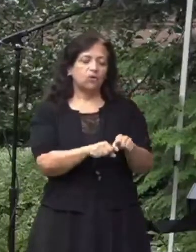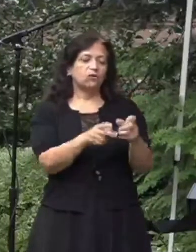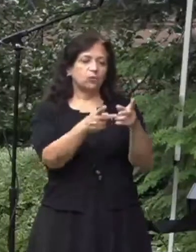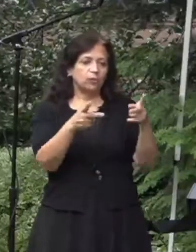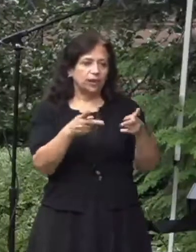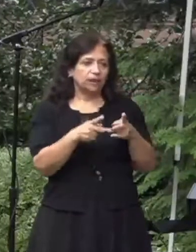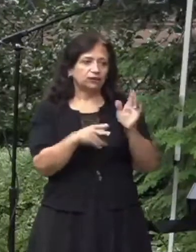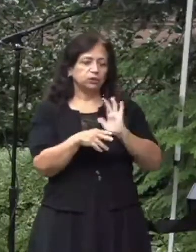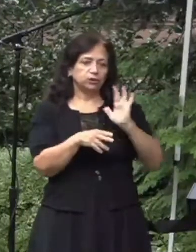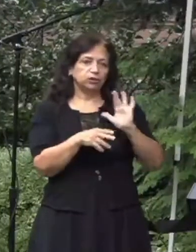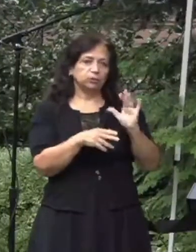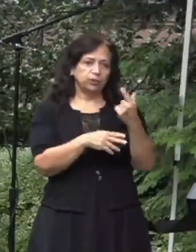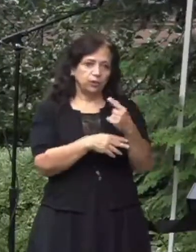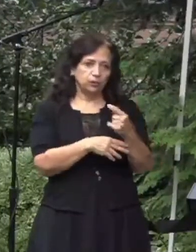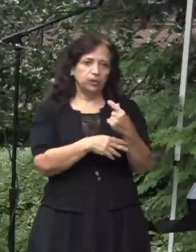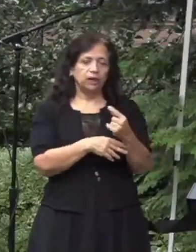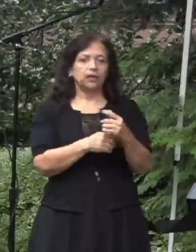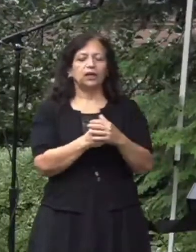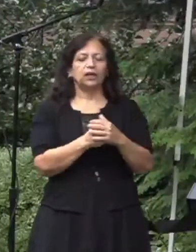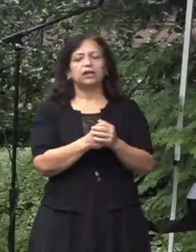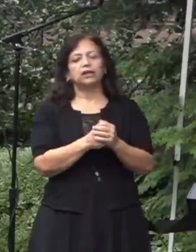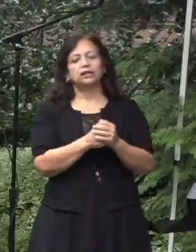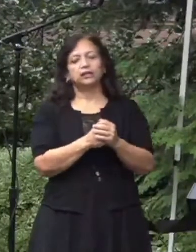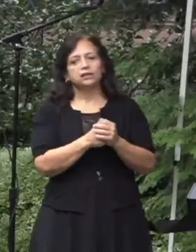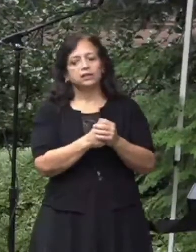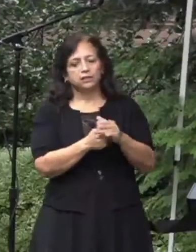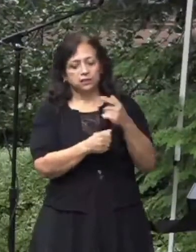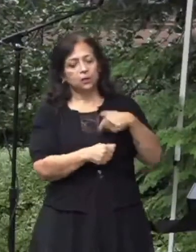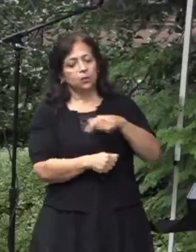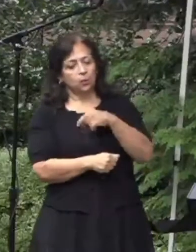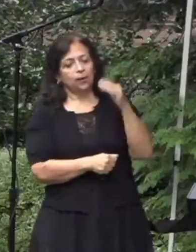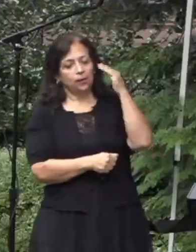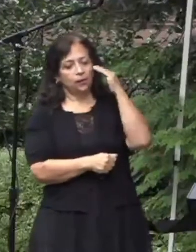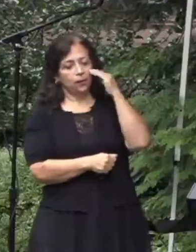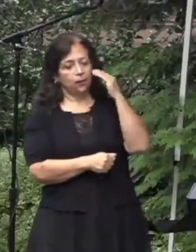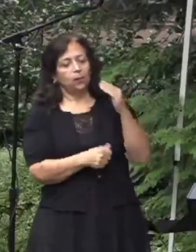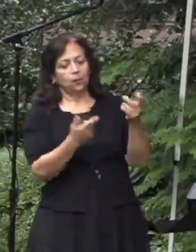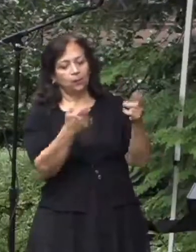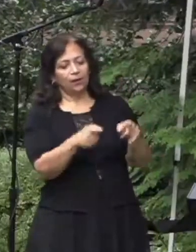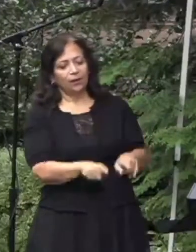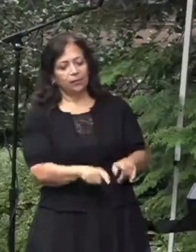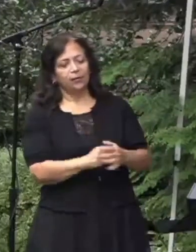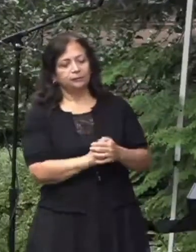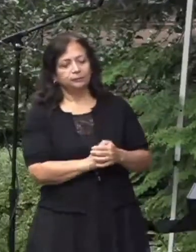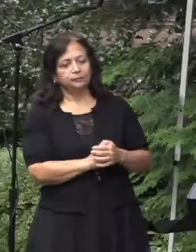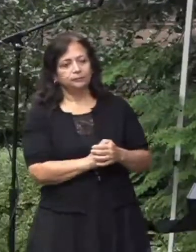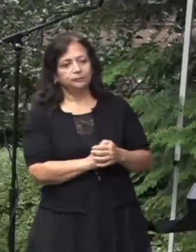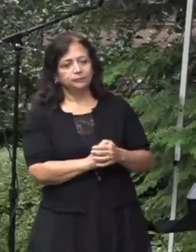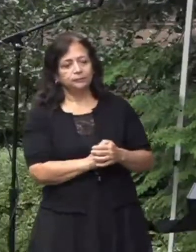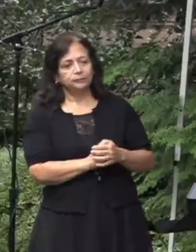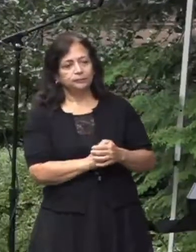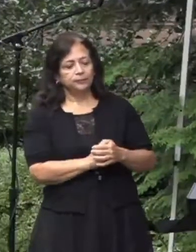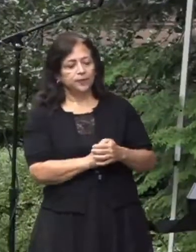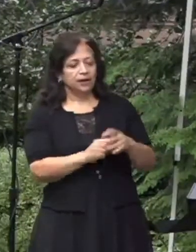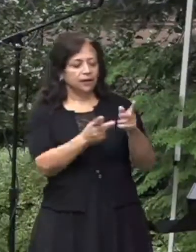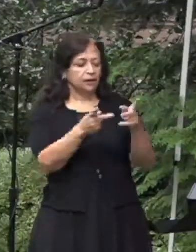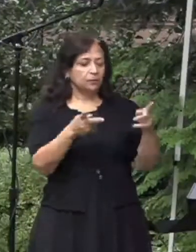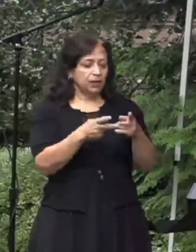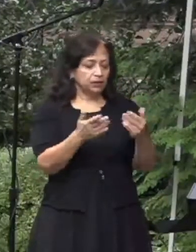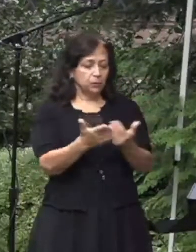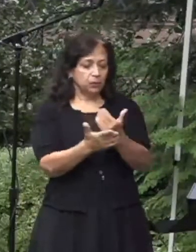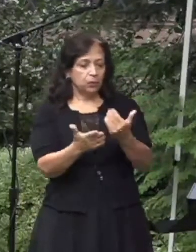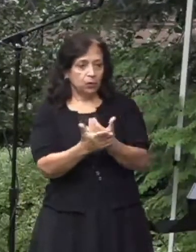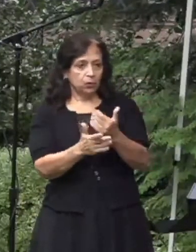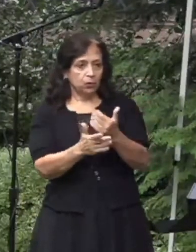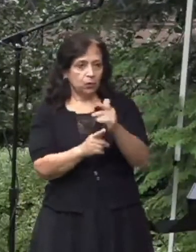where green life had existed, we all knew what was happening. In the spots where new leaves